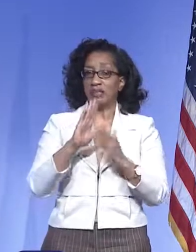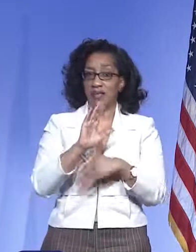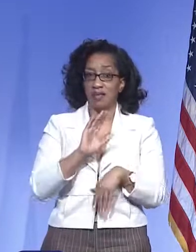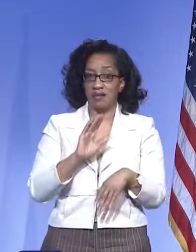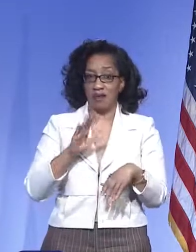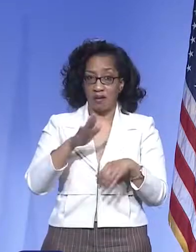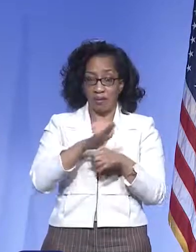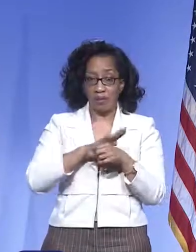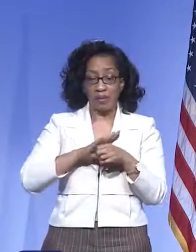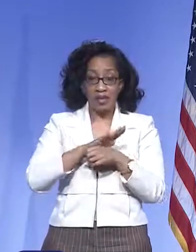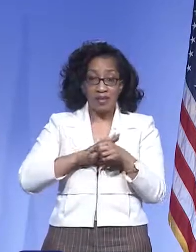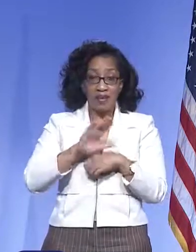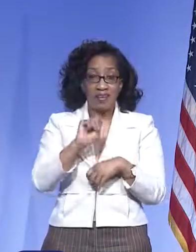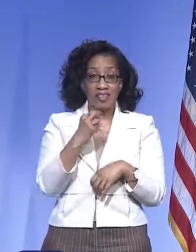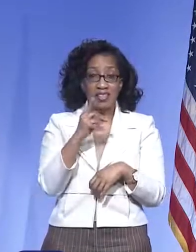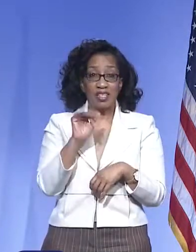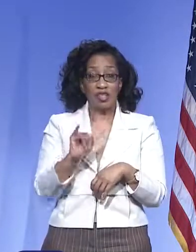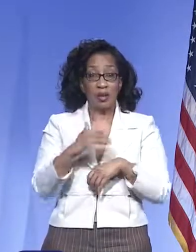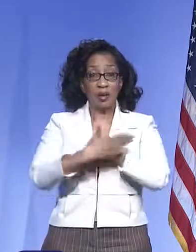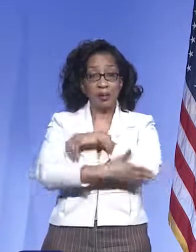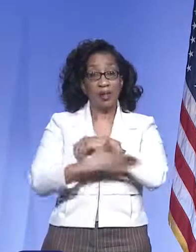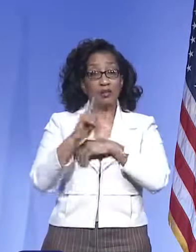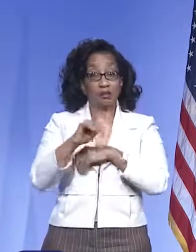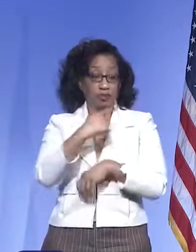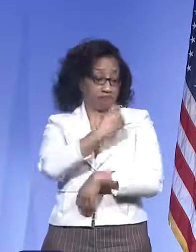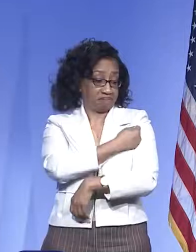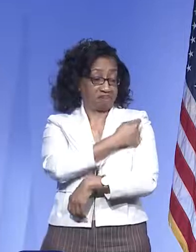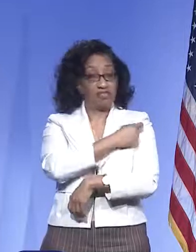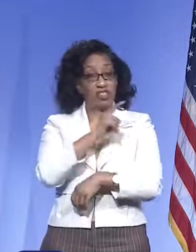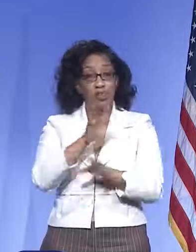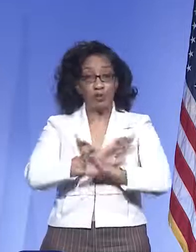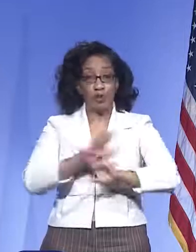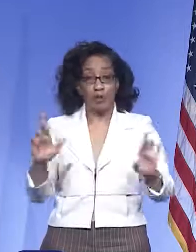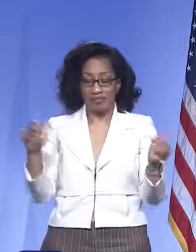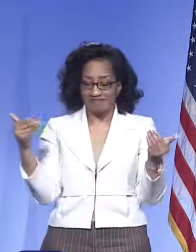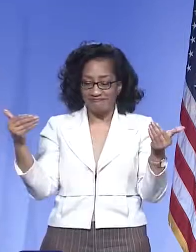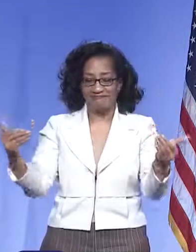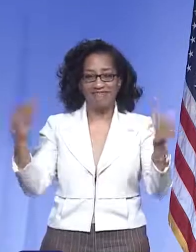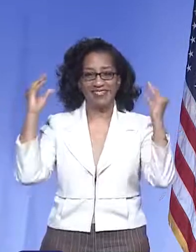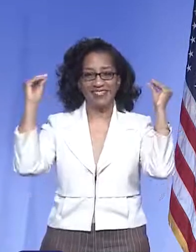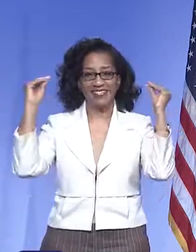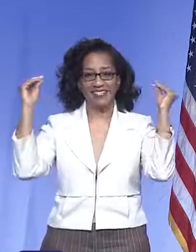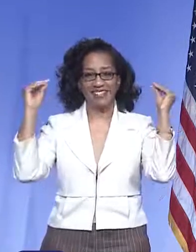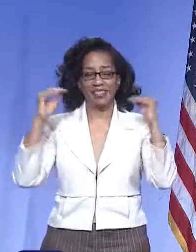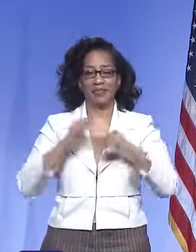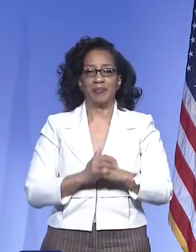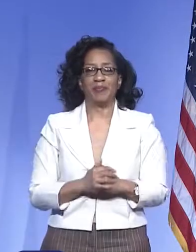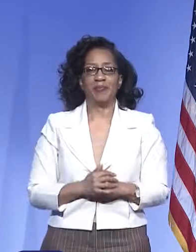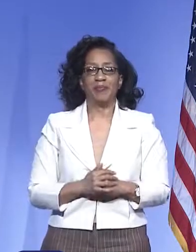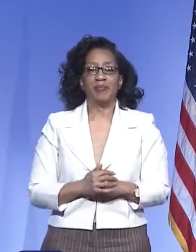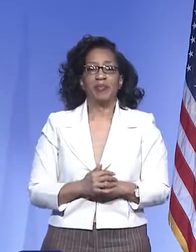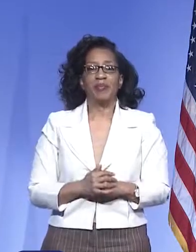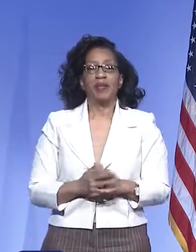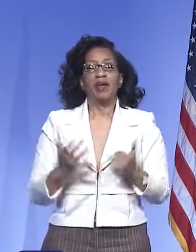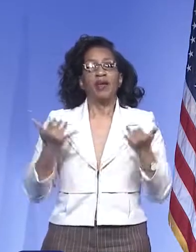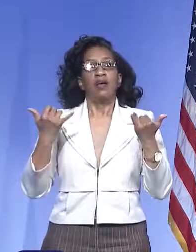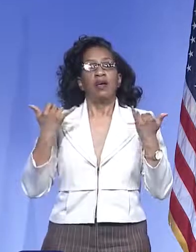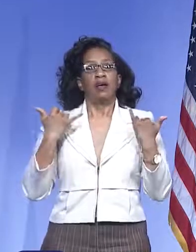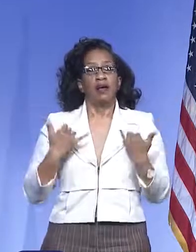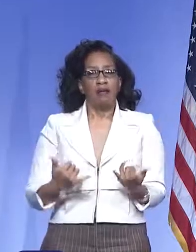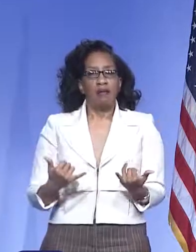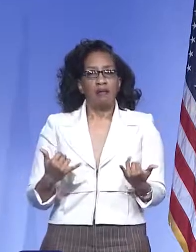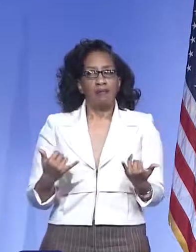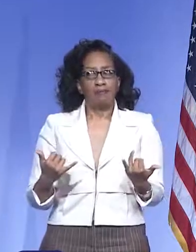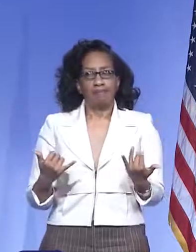vaccinations and be ready to continue with their teaching duties for the rest of the year. So let's talk about what's